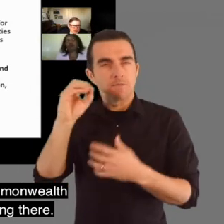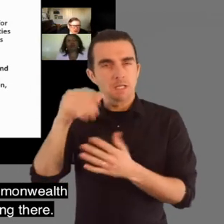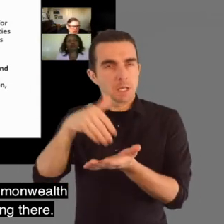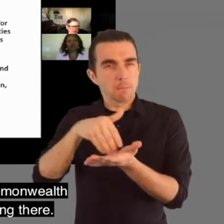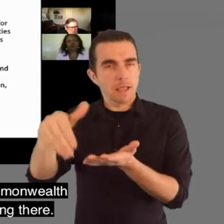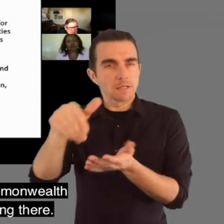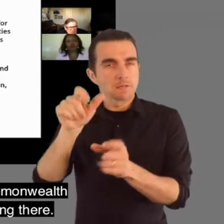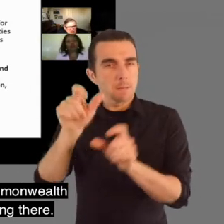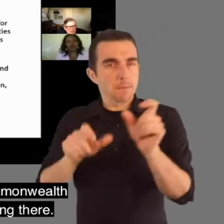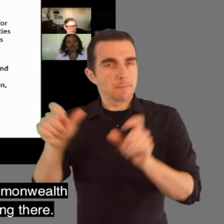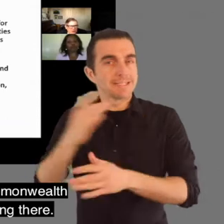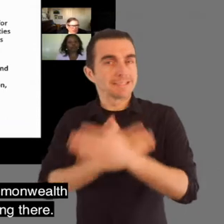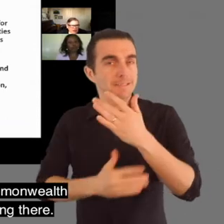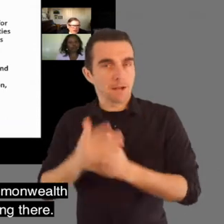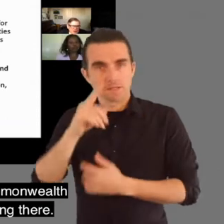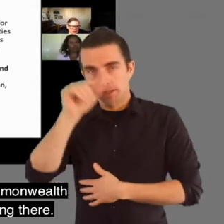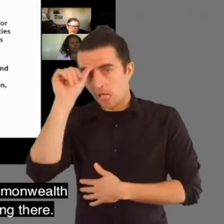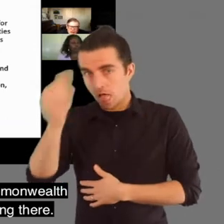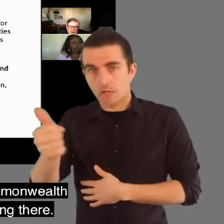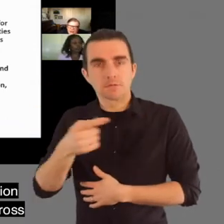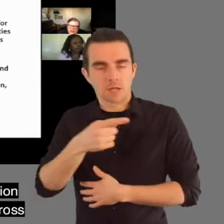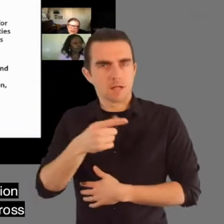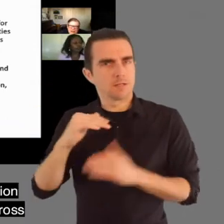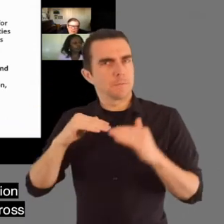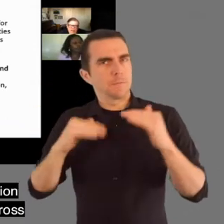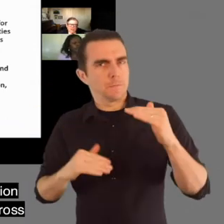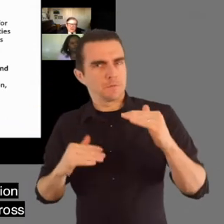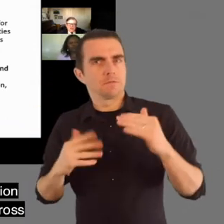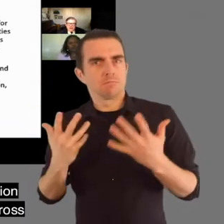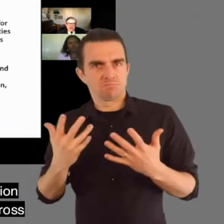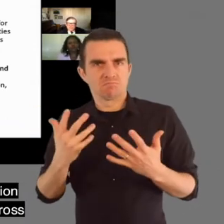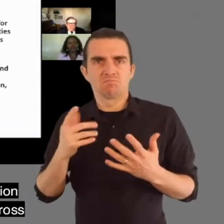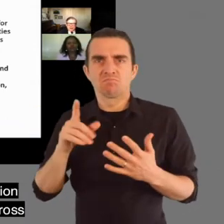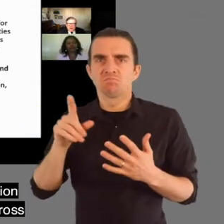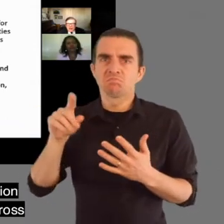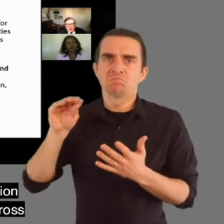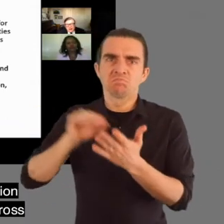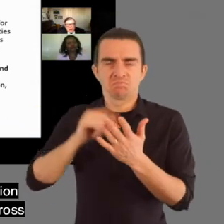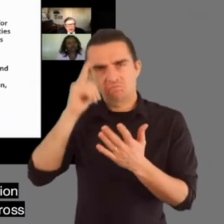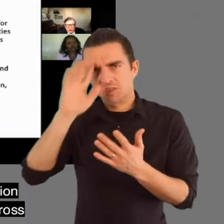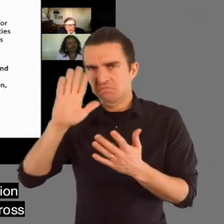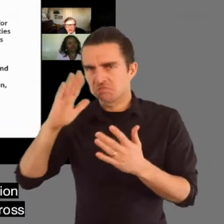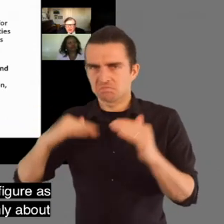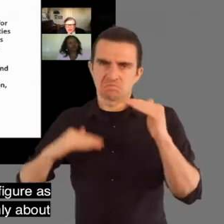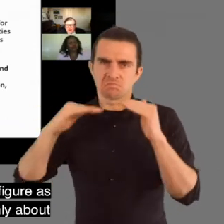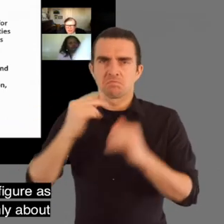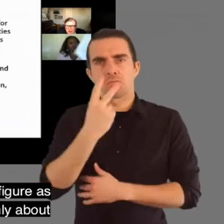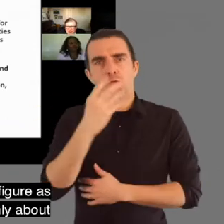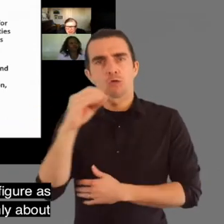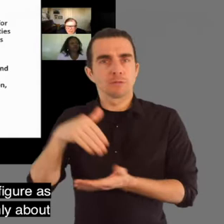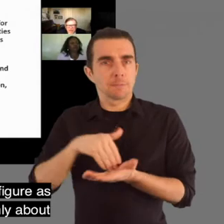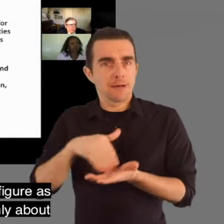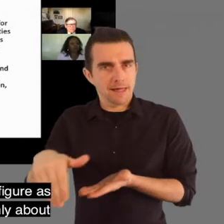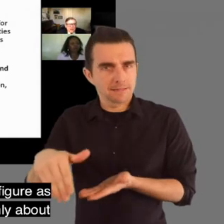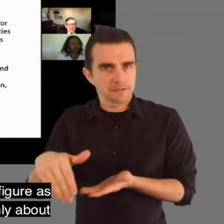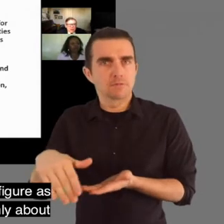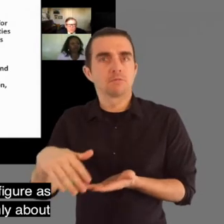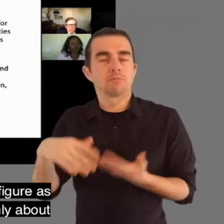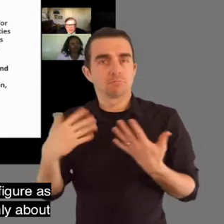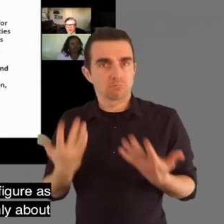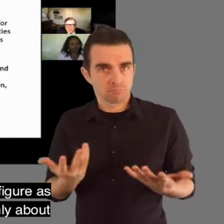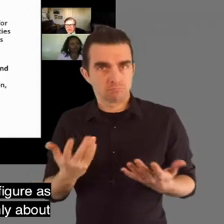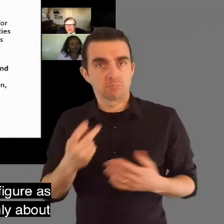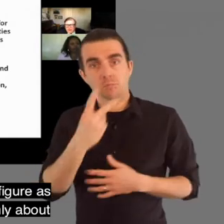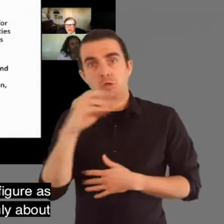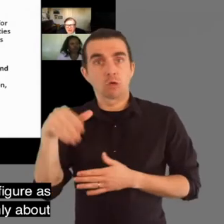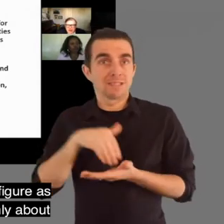is India. Let's see what's happening there. There are estimated 70 million disabled people in India, a gross underestimation. People